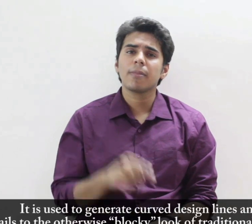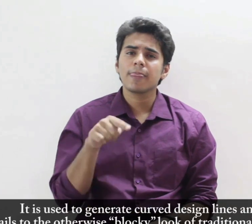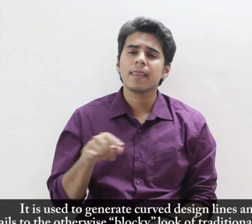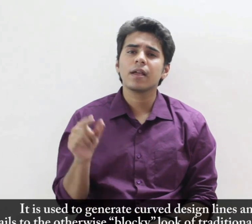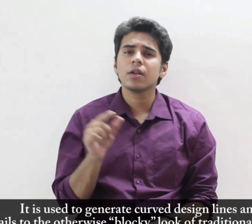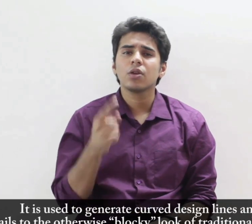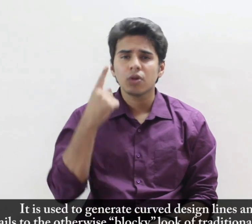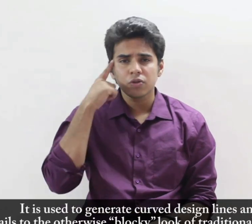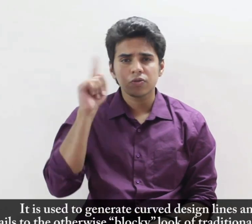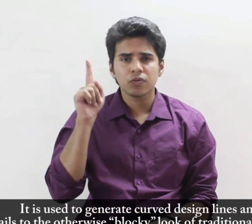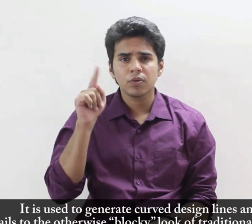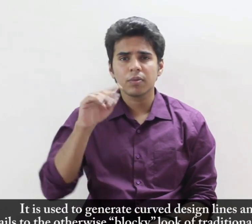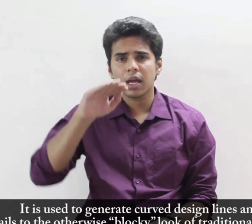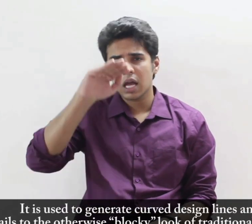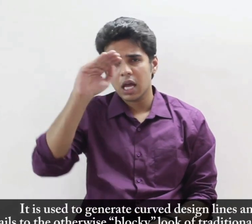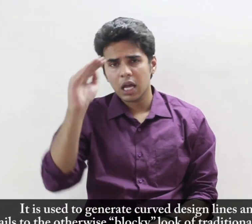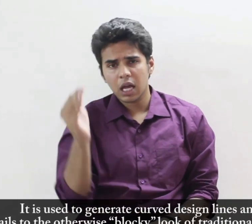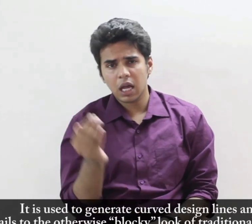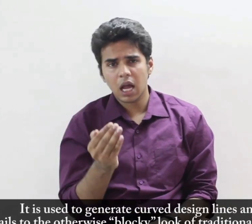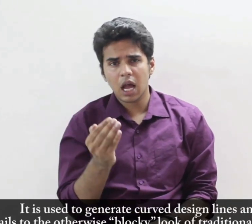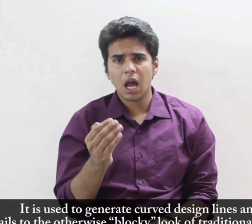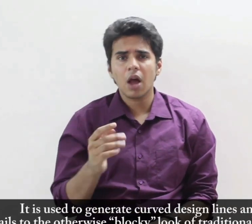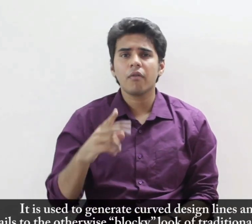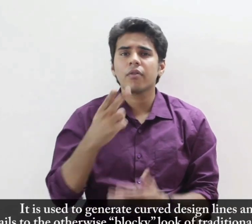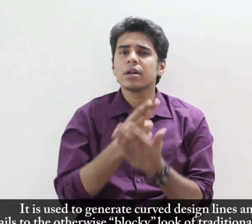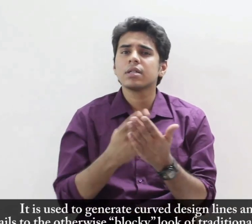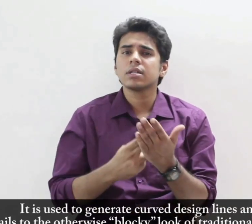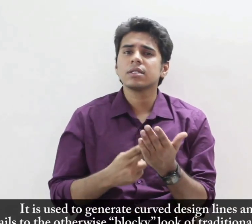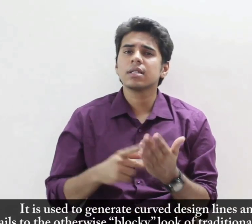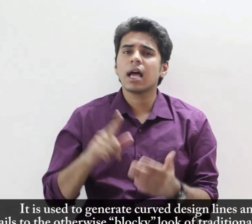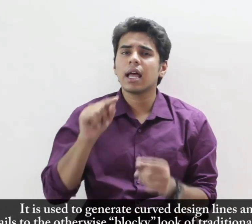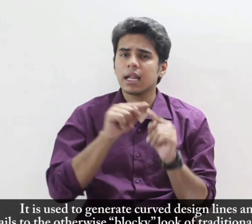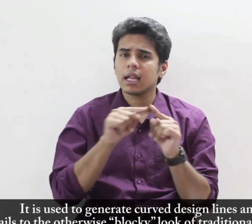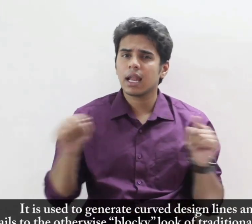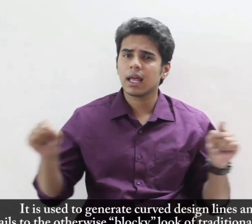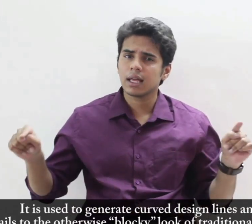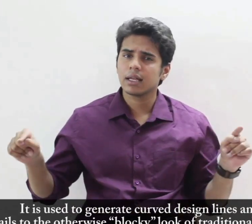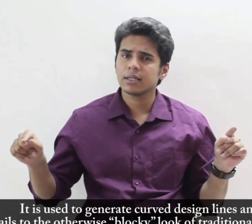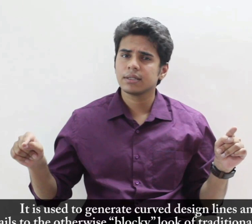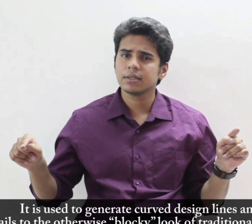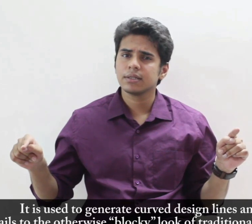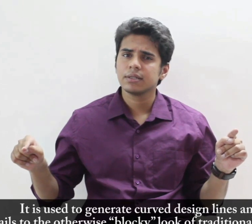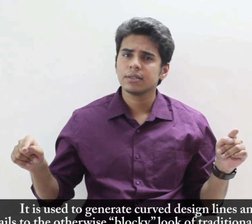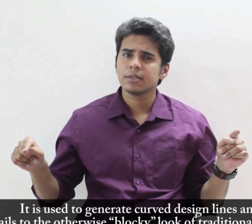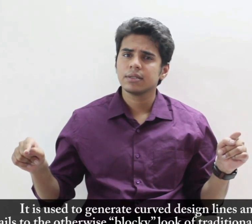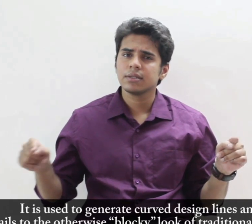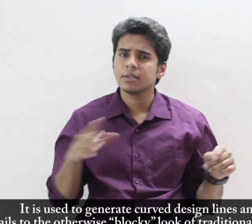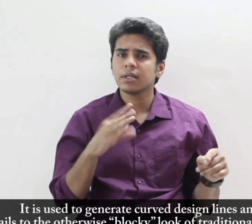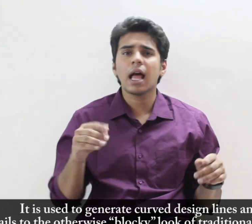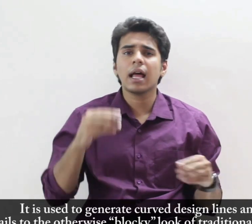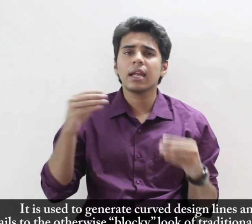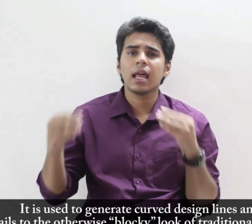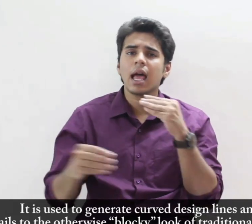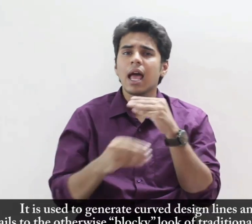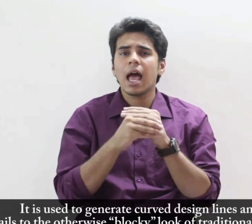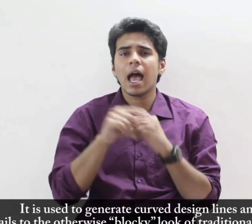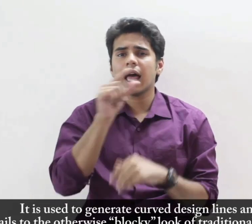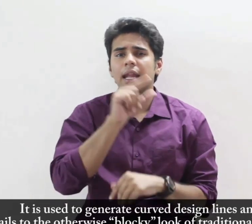It is used to generate curved design lines and add details to the otherwise blocky look of traditional cross